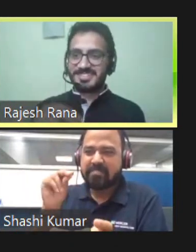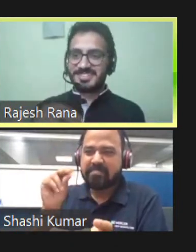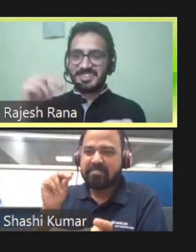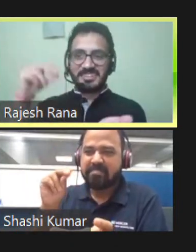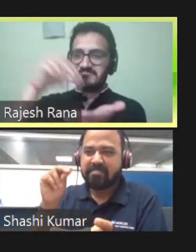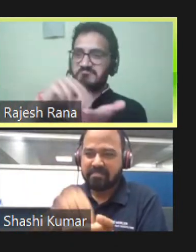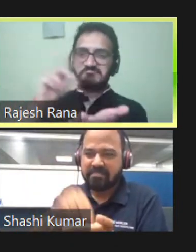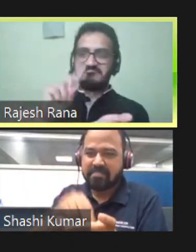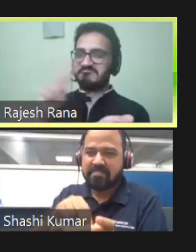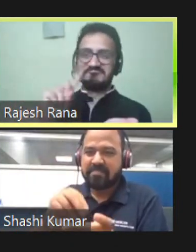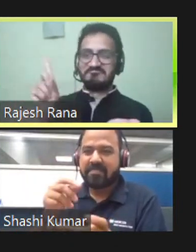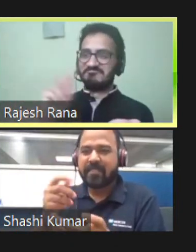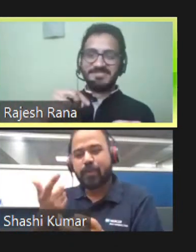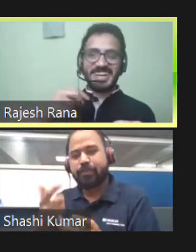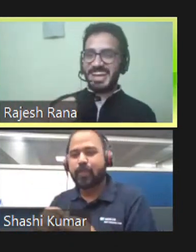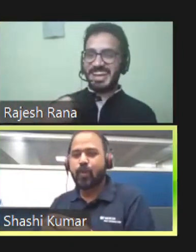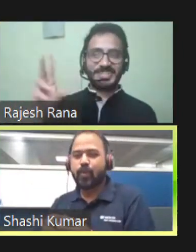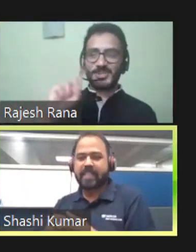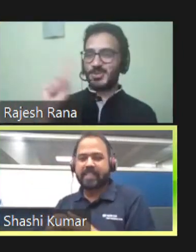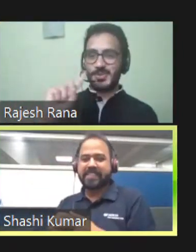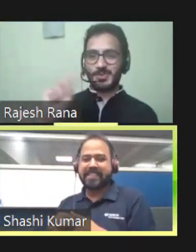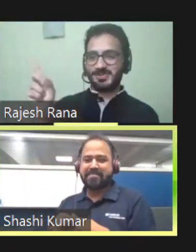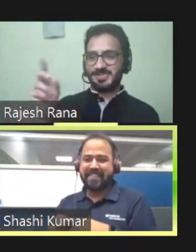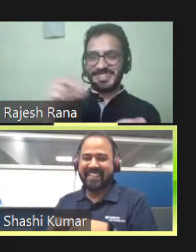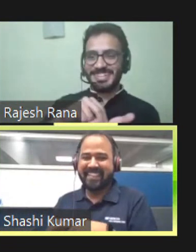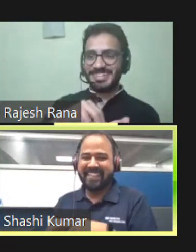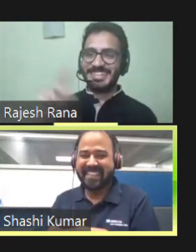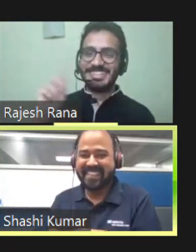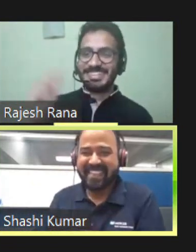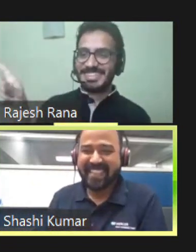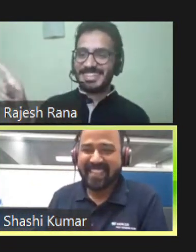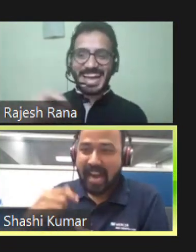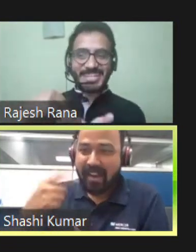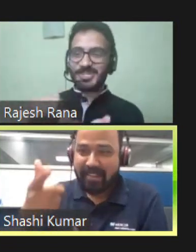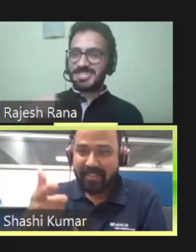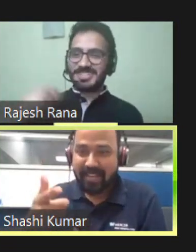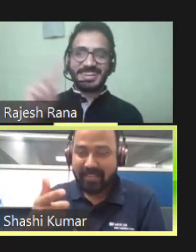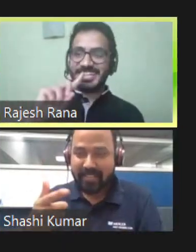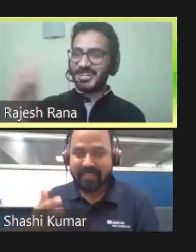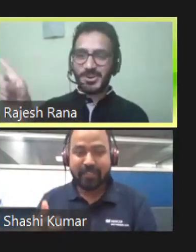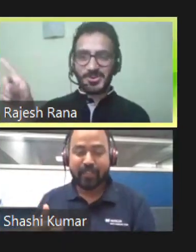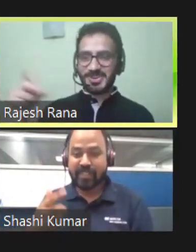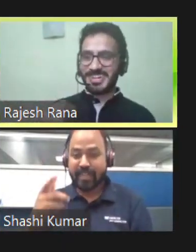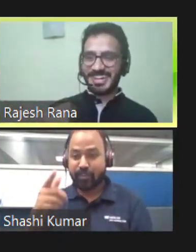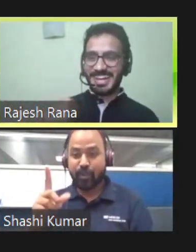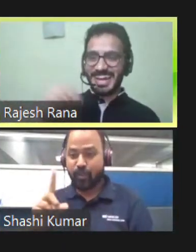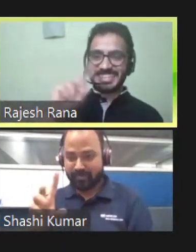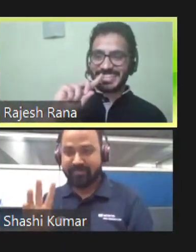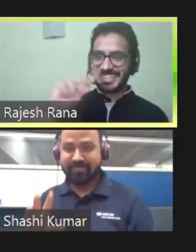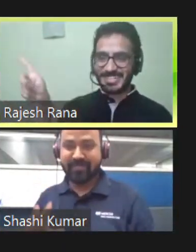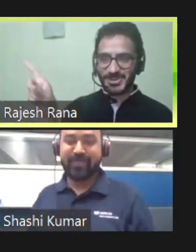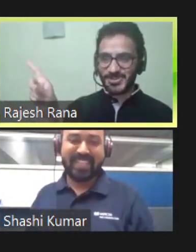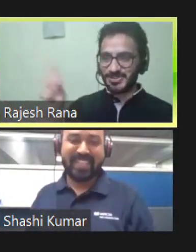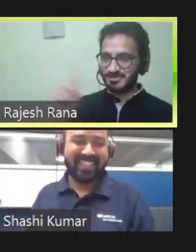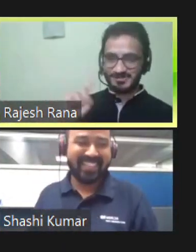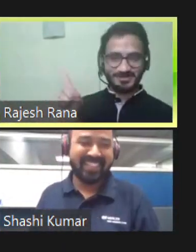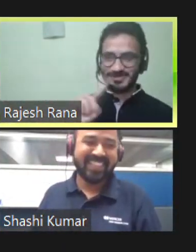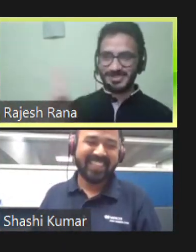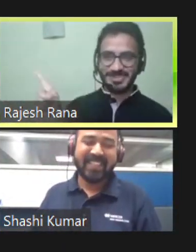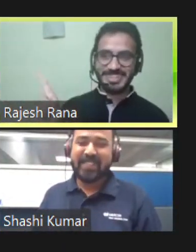stick. So, glue stick. No. At current, no. At current,